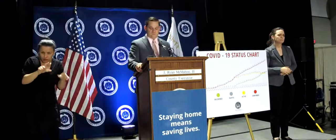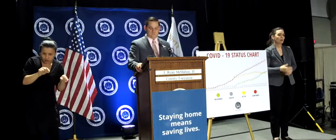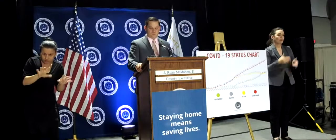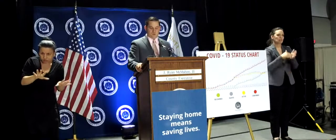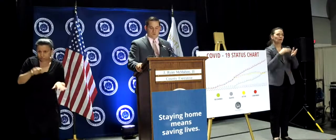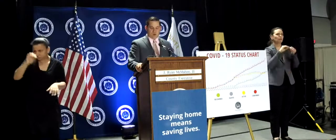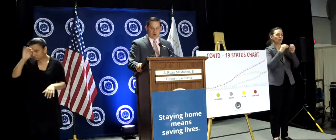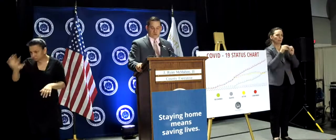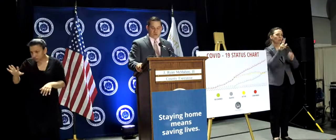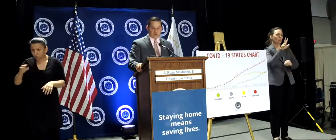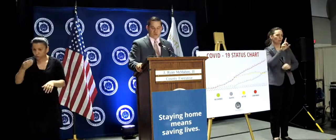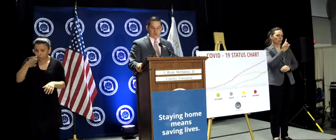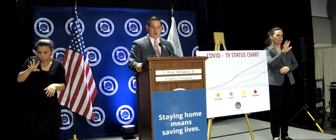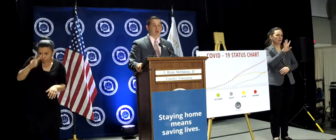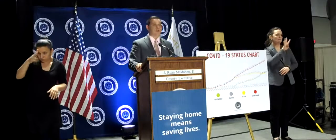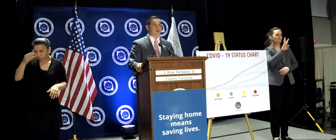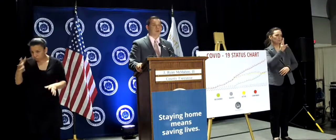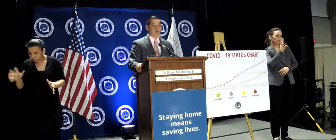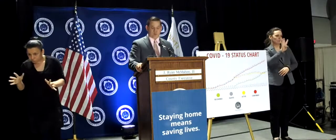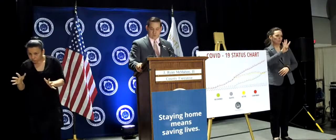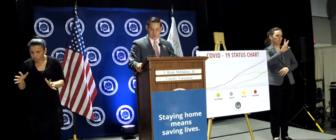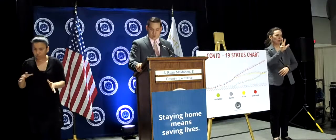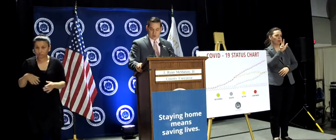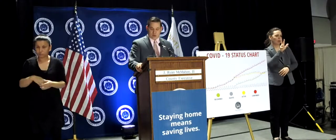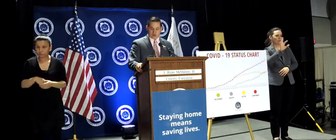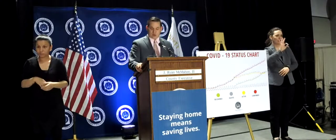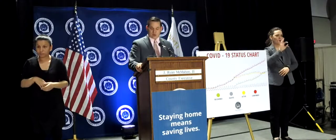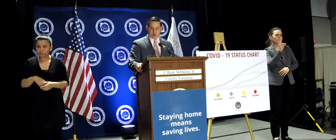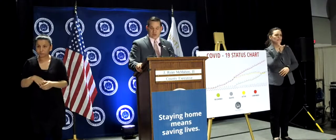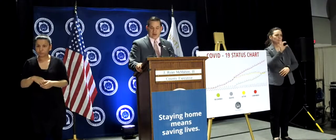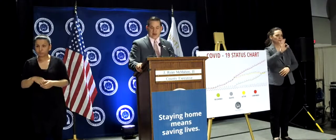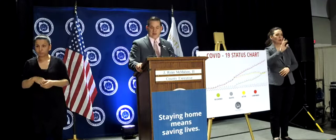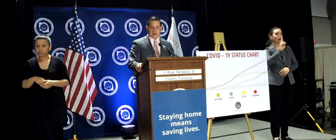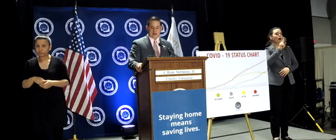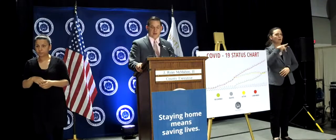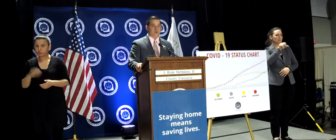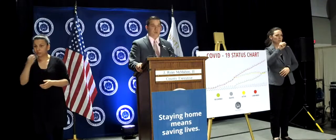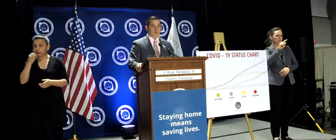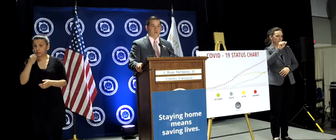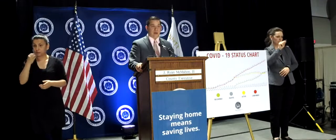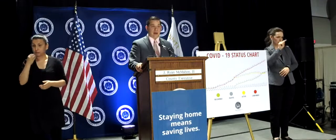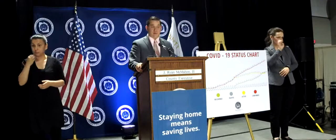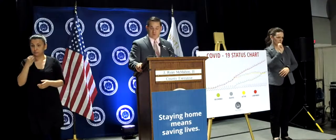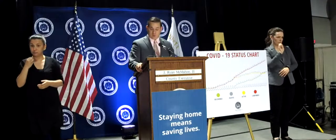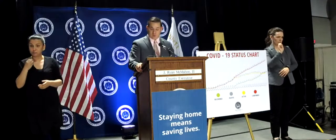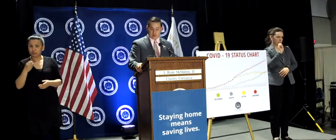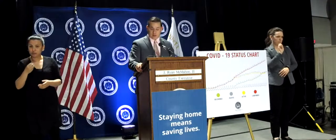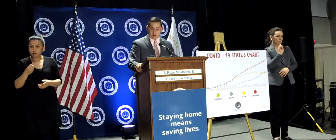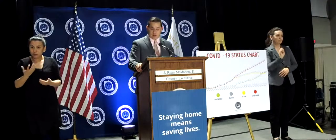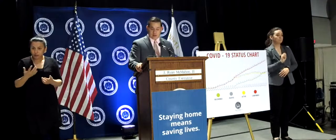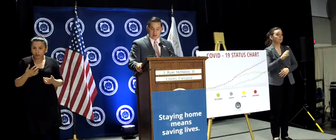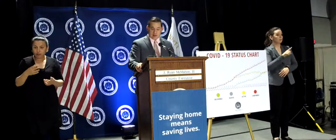315-464-3979. Our seniors, our healthcare workers, an adult nutrition hotline,